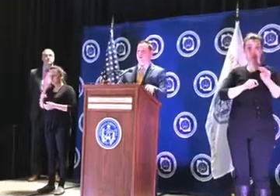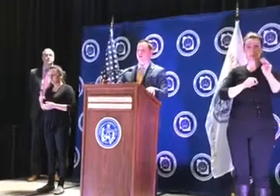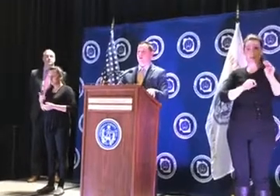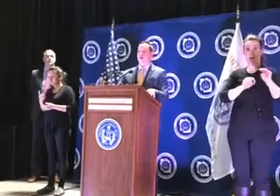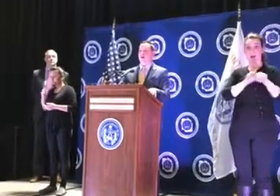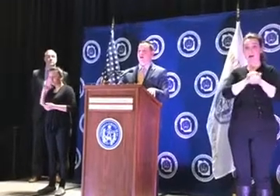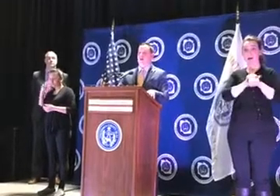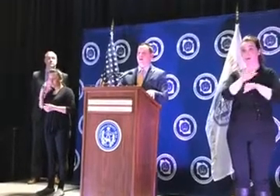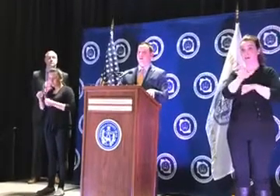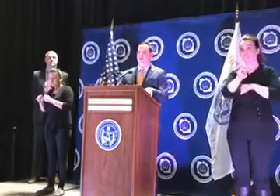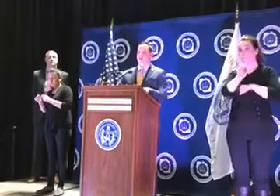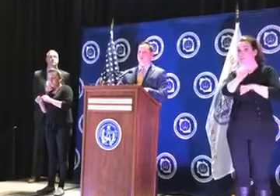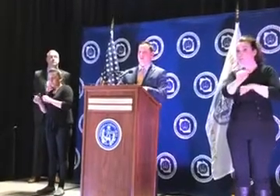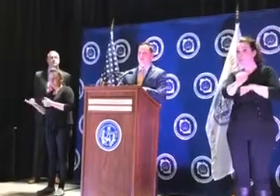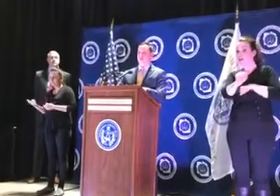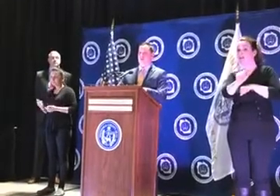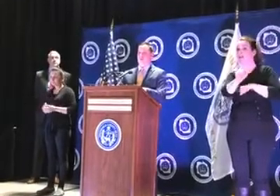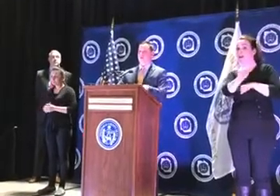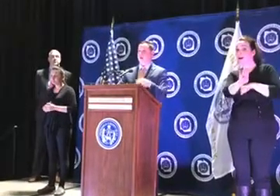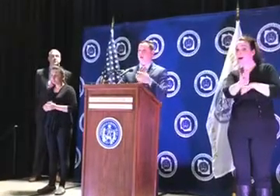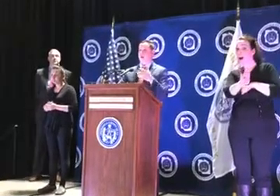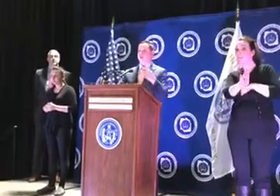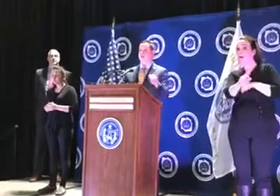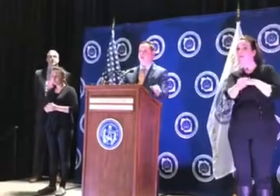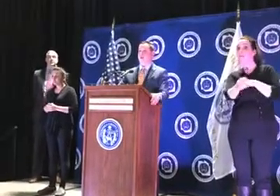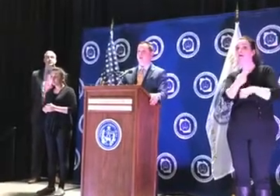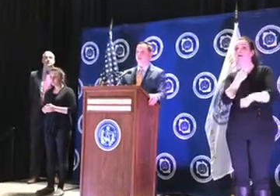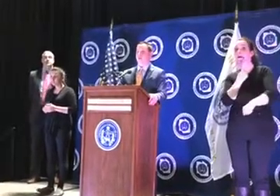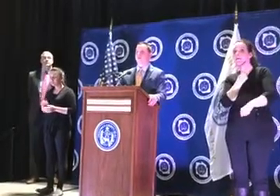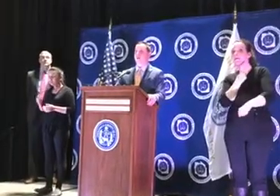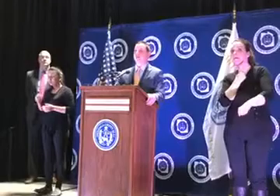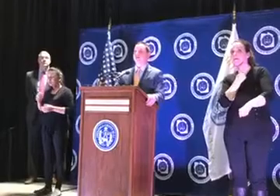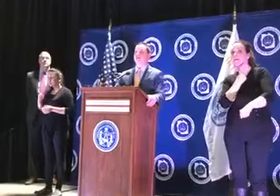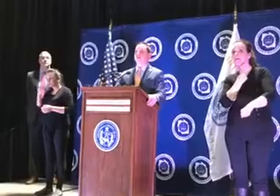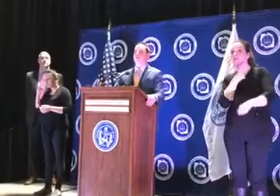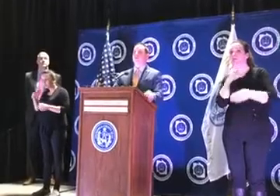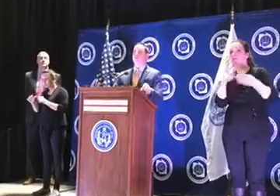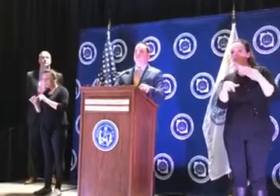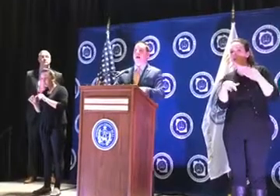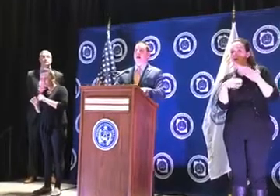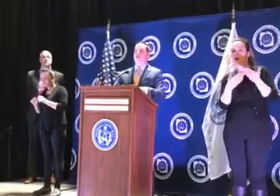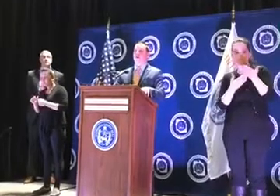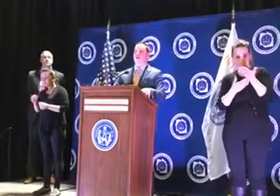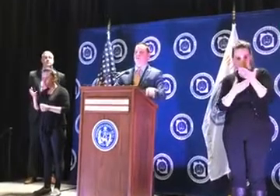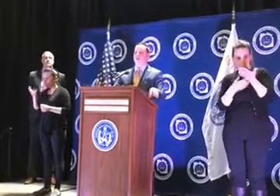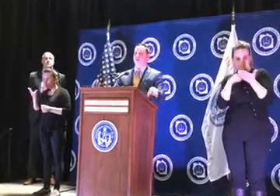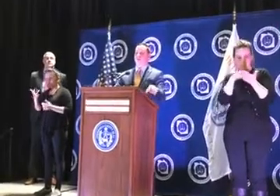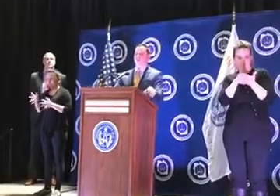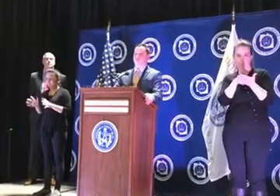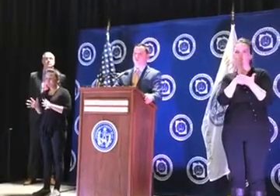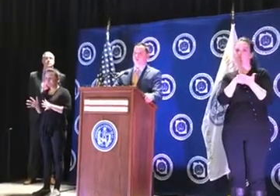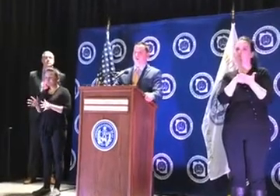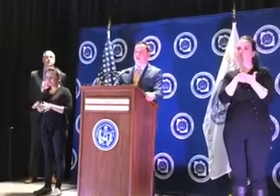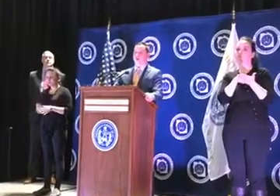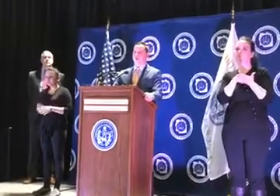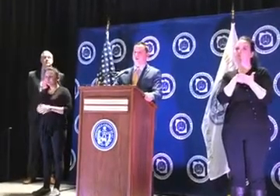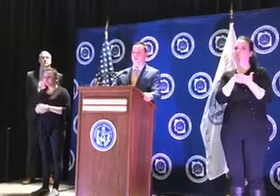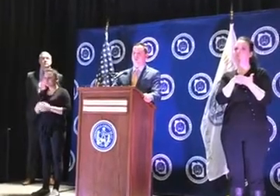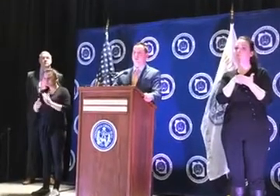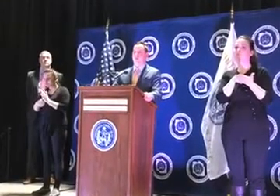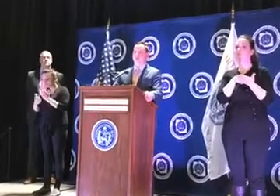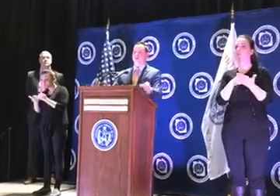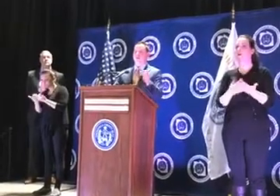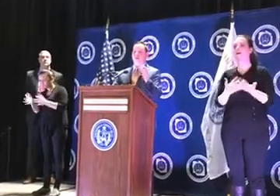about earlier. If it went to the Pittsburgh lab, you've gotten your results back already. So that's some of the backlog was related to